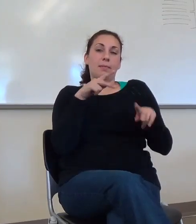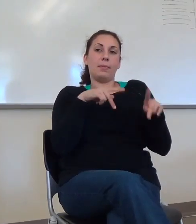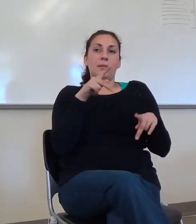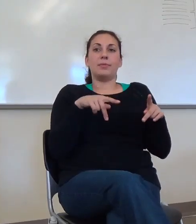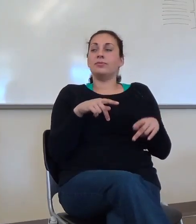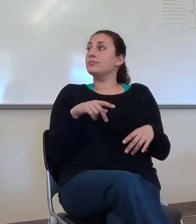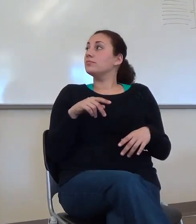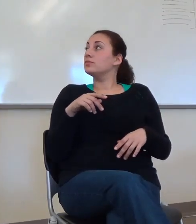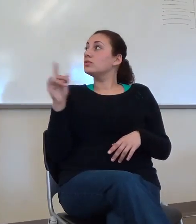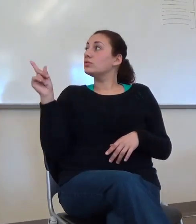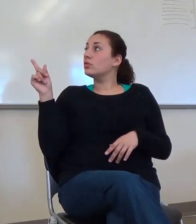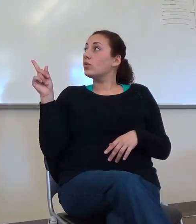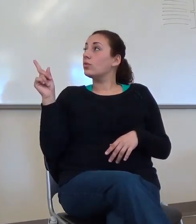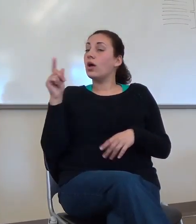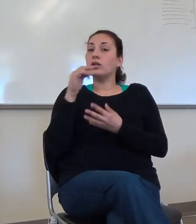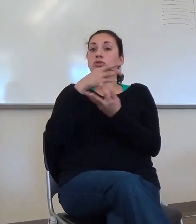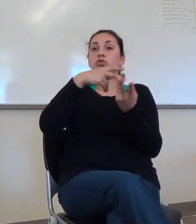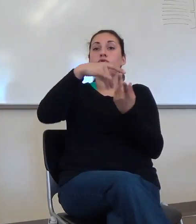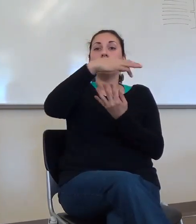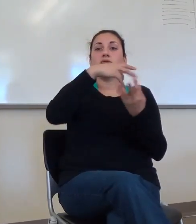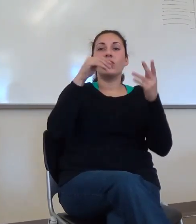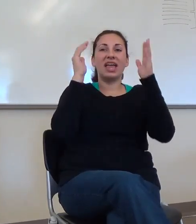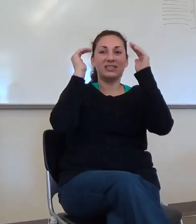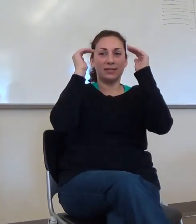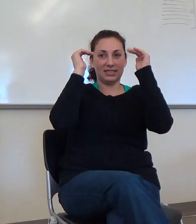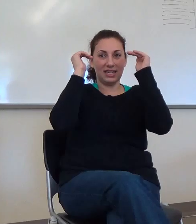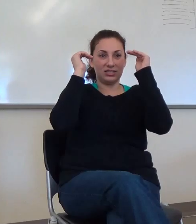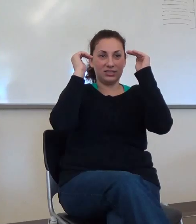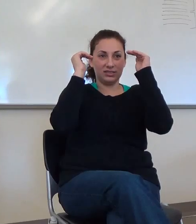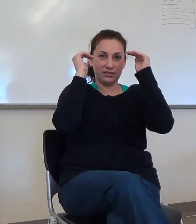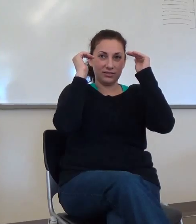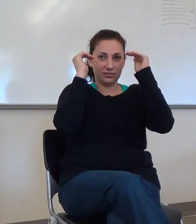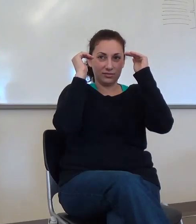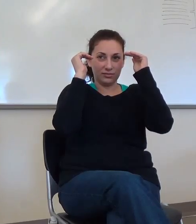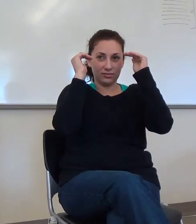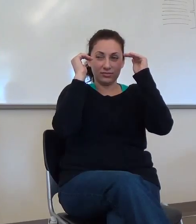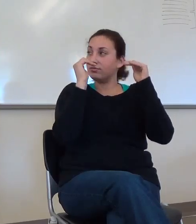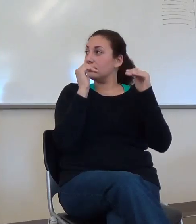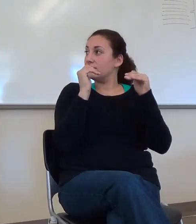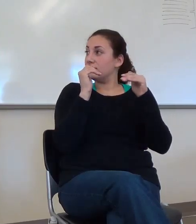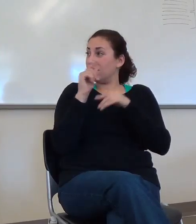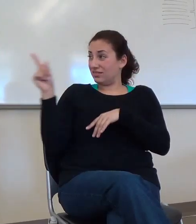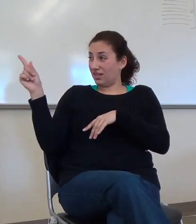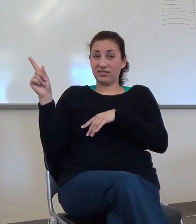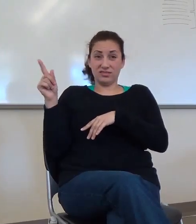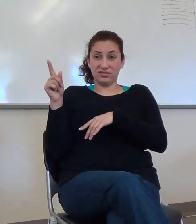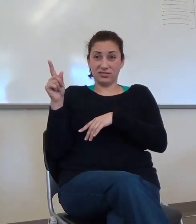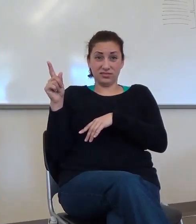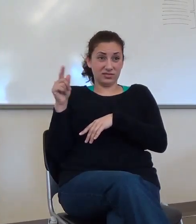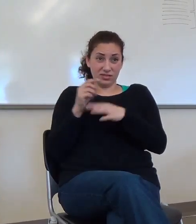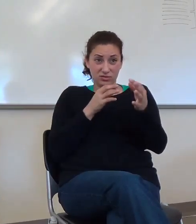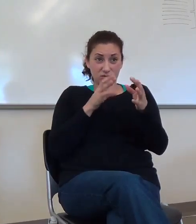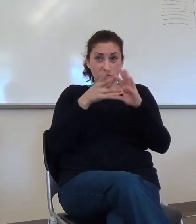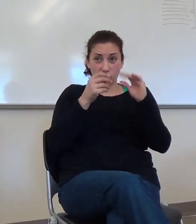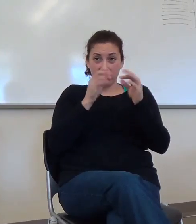Social expectations. Right? Is that all it's about? No, it's